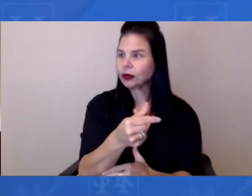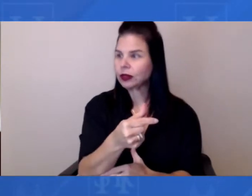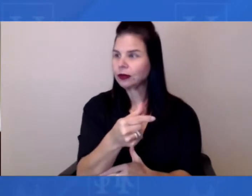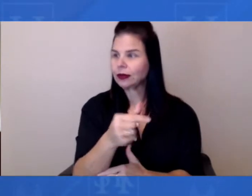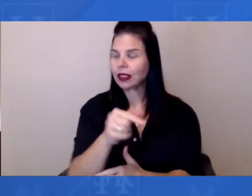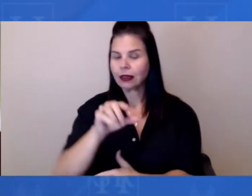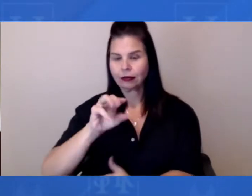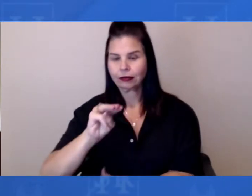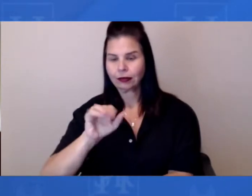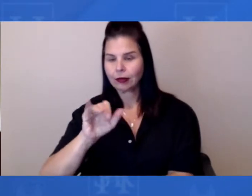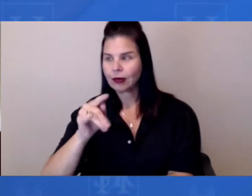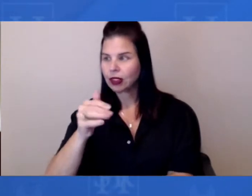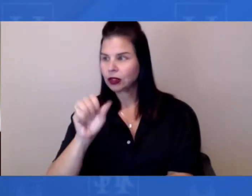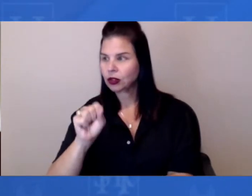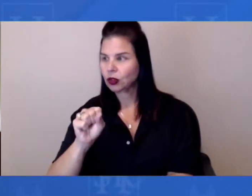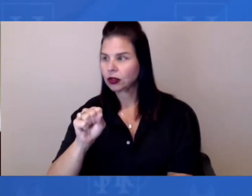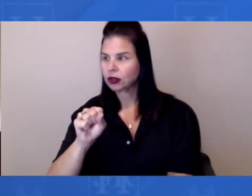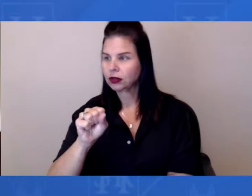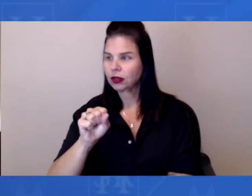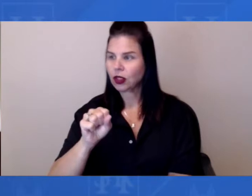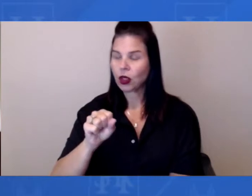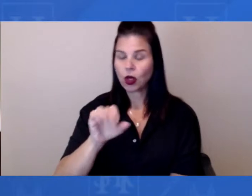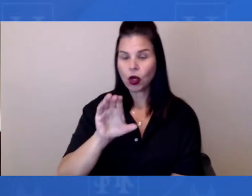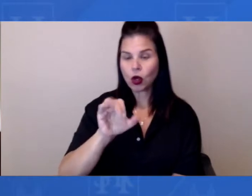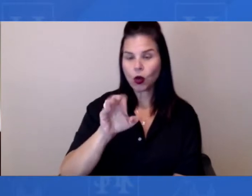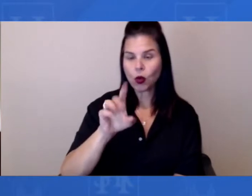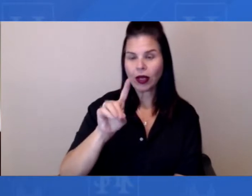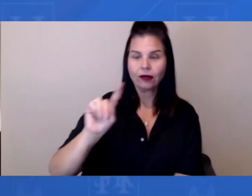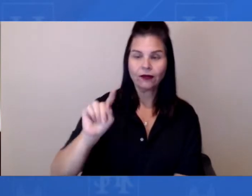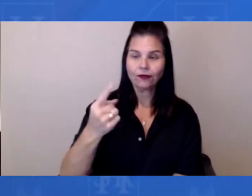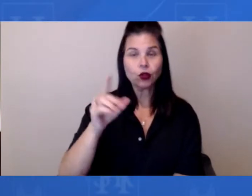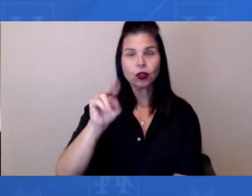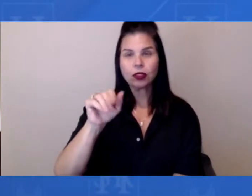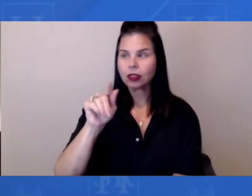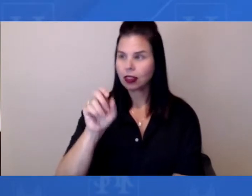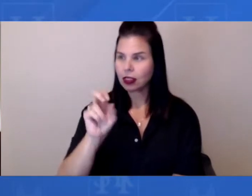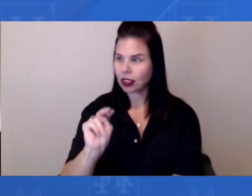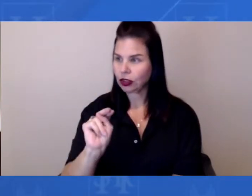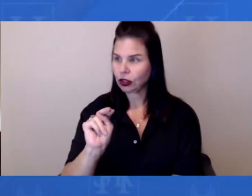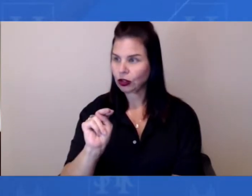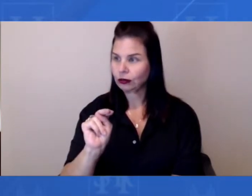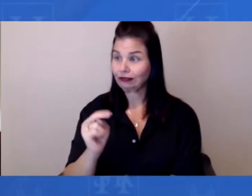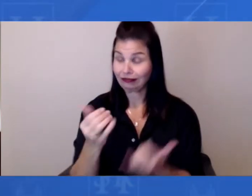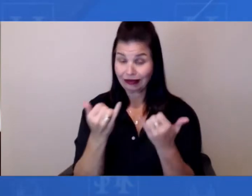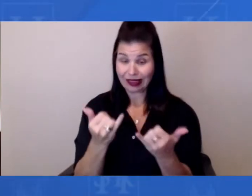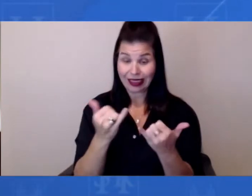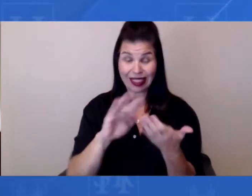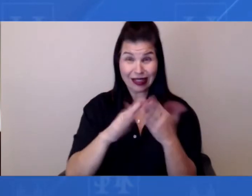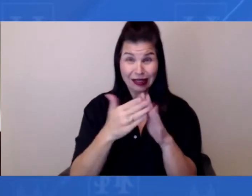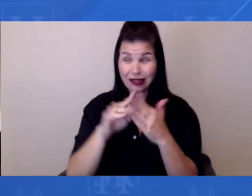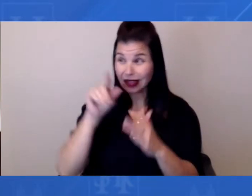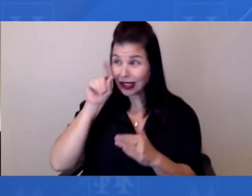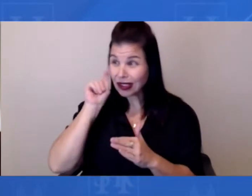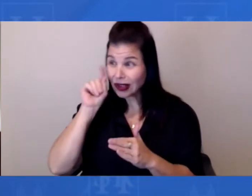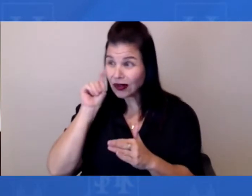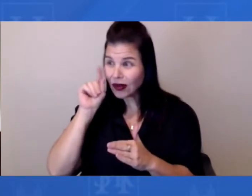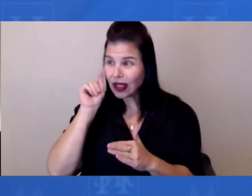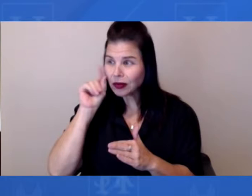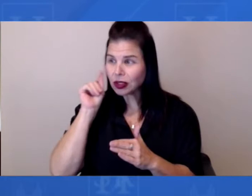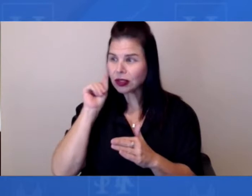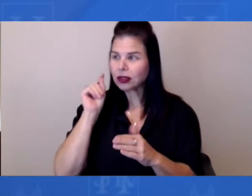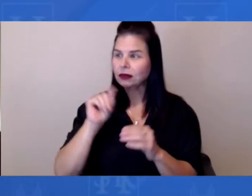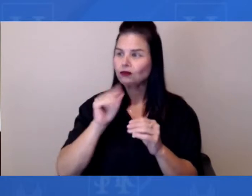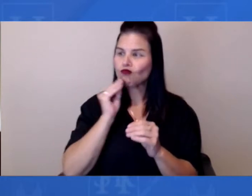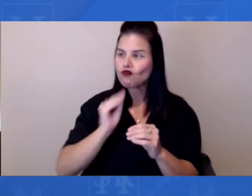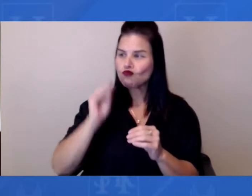Today, the City of Hamilton is home to many Indigenous people from across Turtle Island,